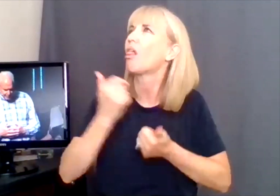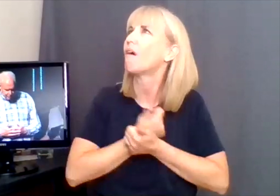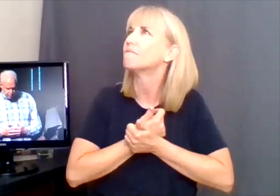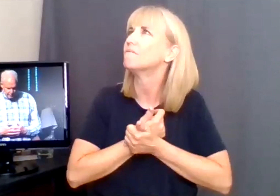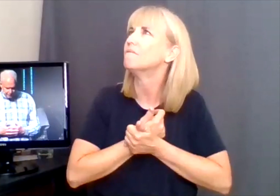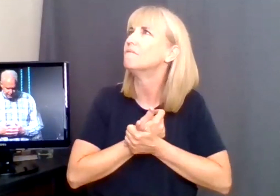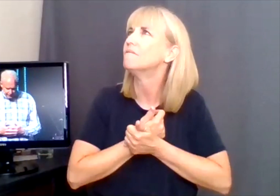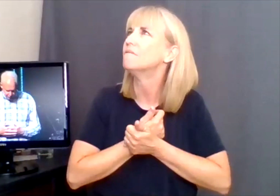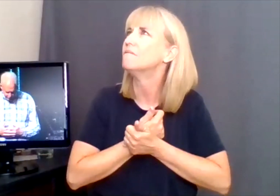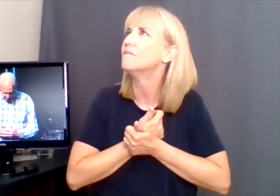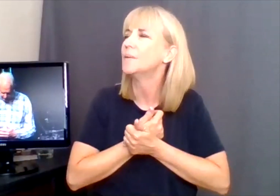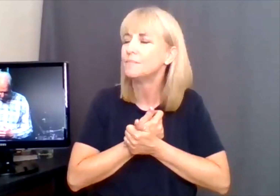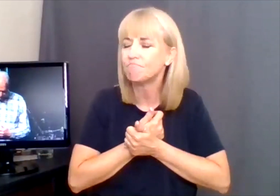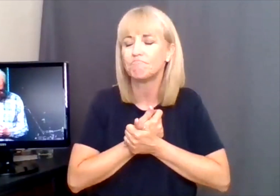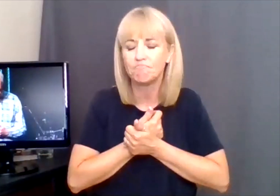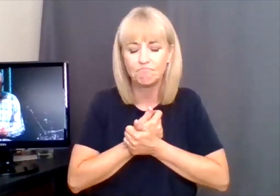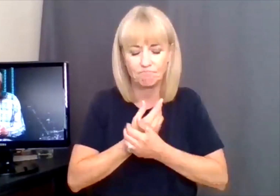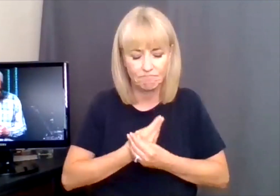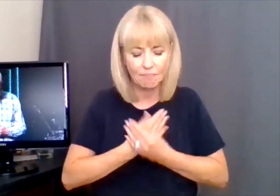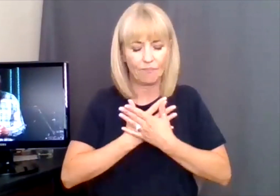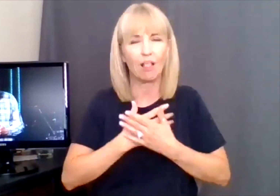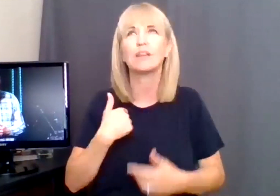Father, I pray that you would fill us with your love.